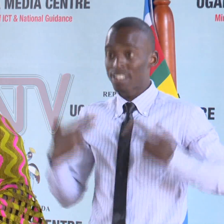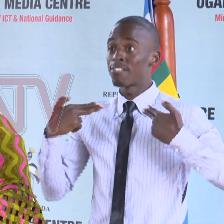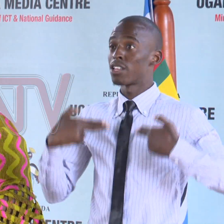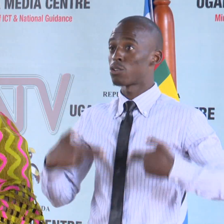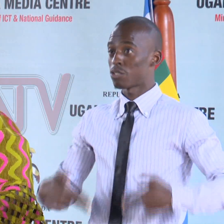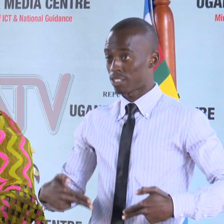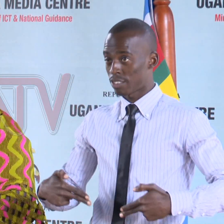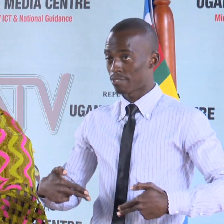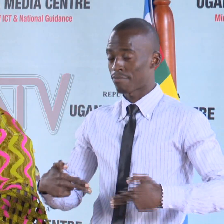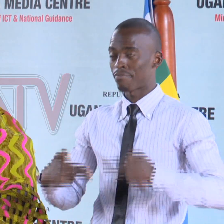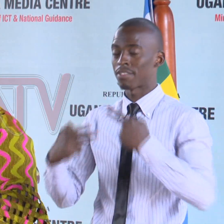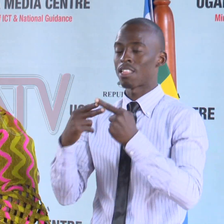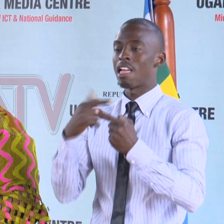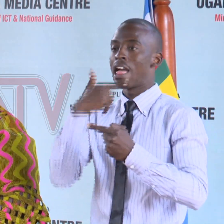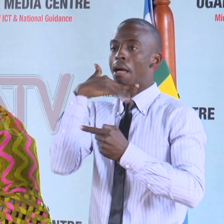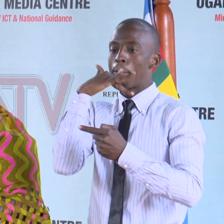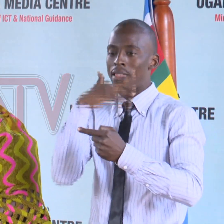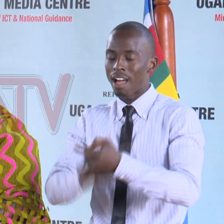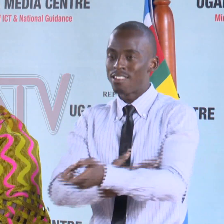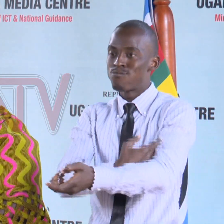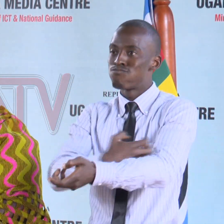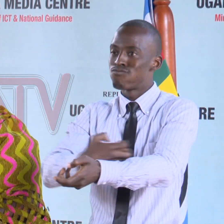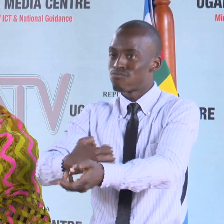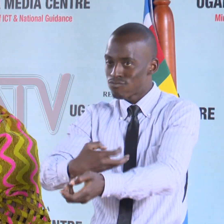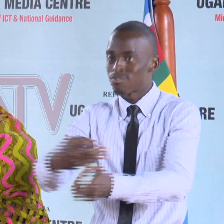health, blood donation,